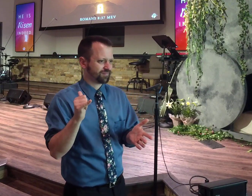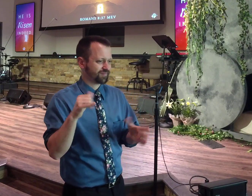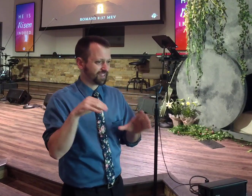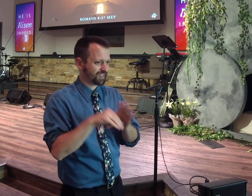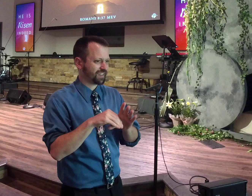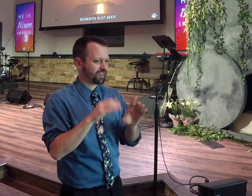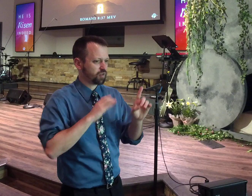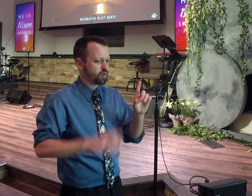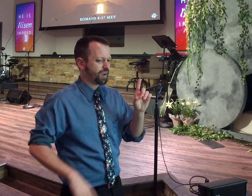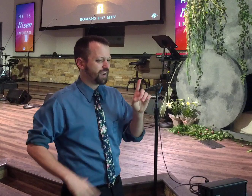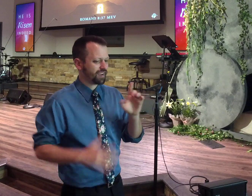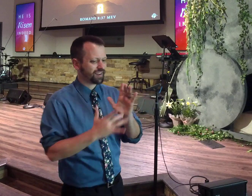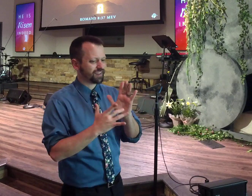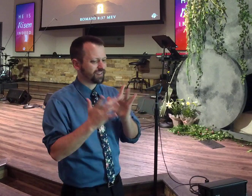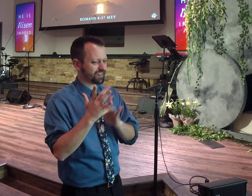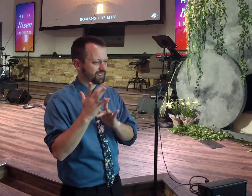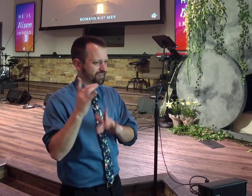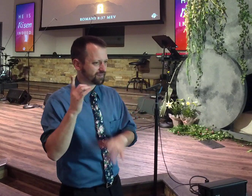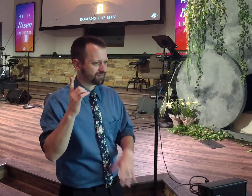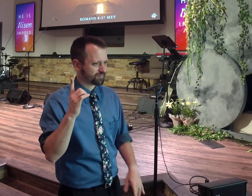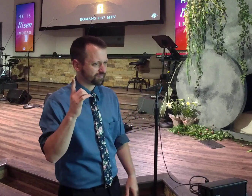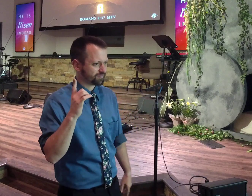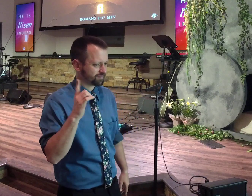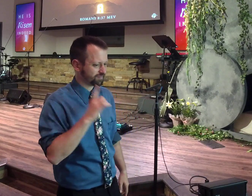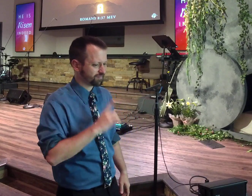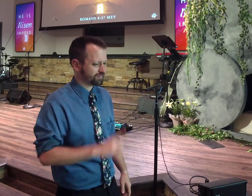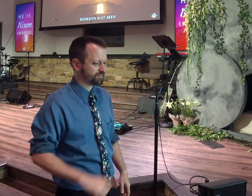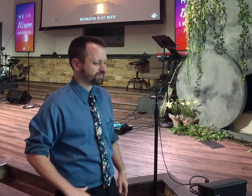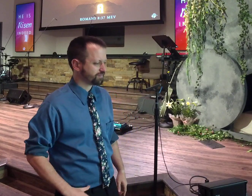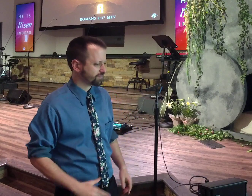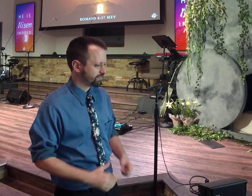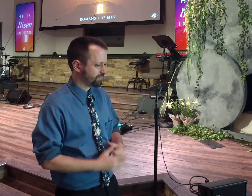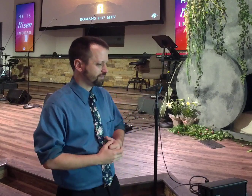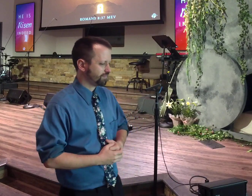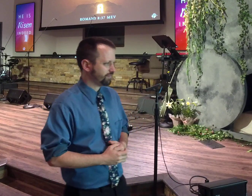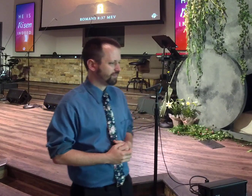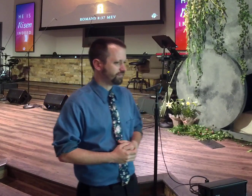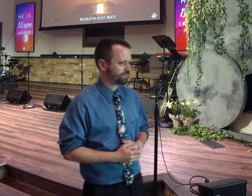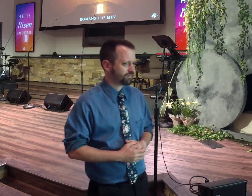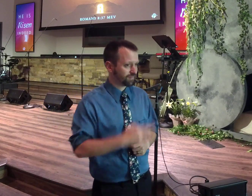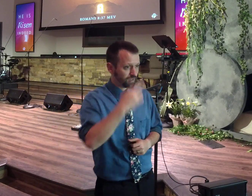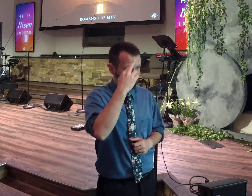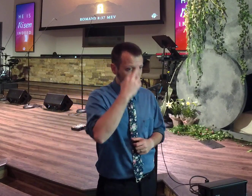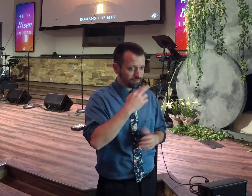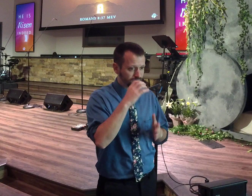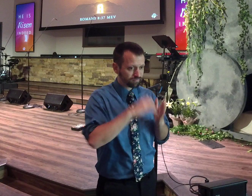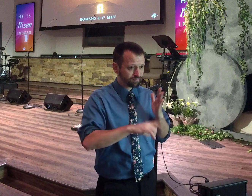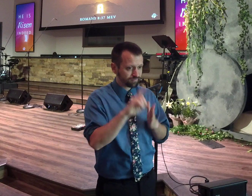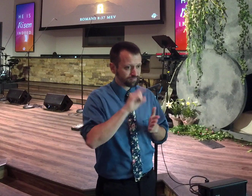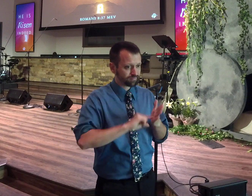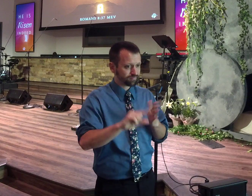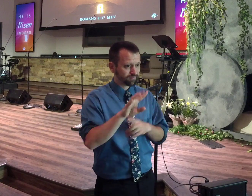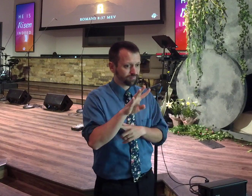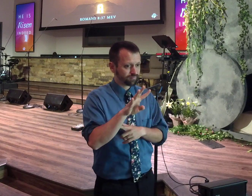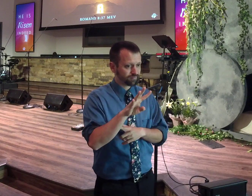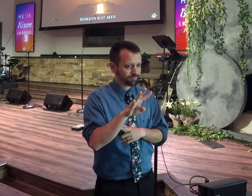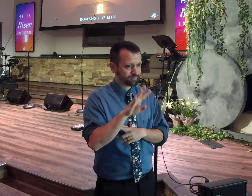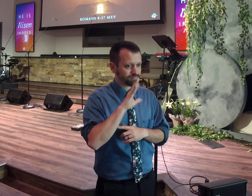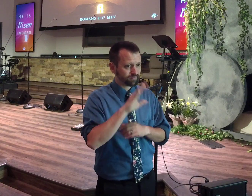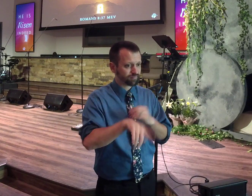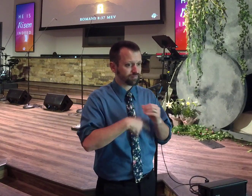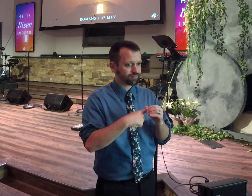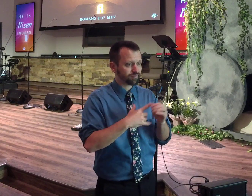is in Christ Jesus, our Lord. You see, in Romans chapter 1, verse number 4, speaking of